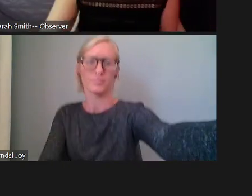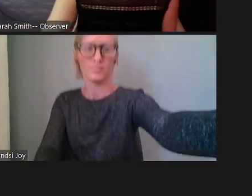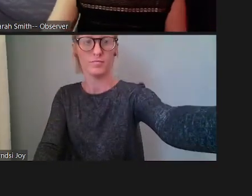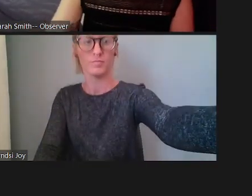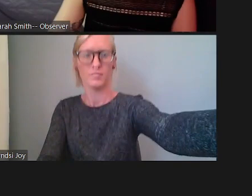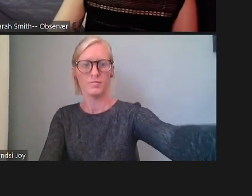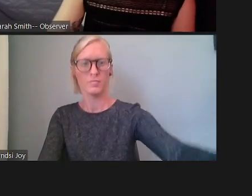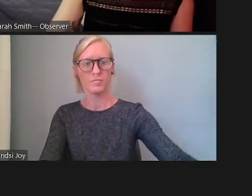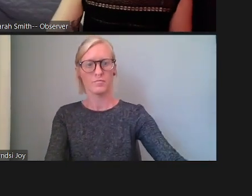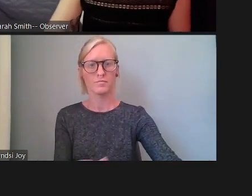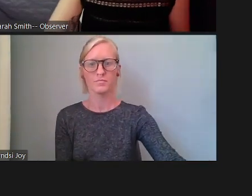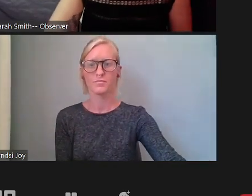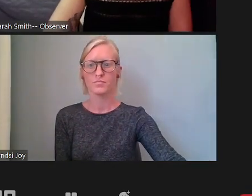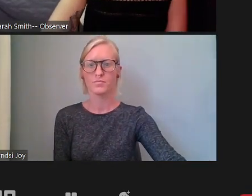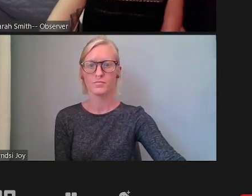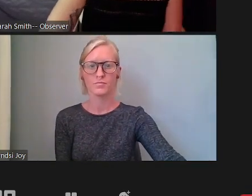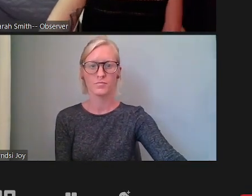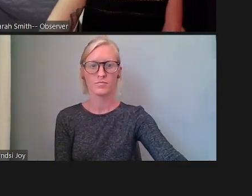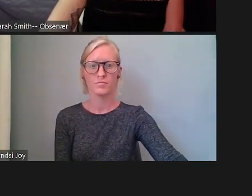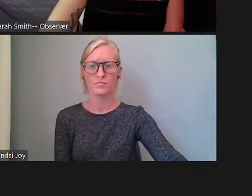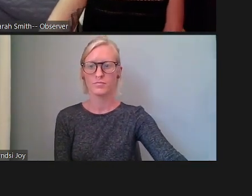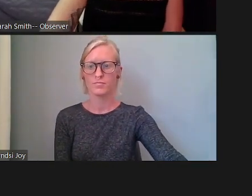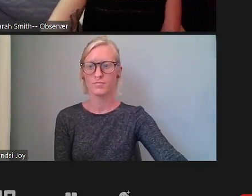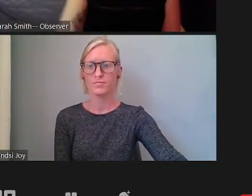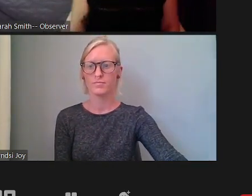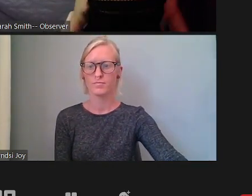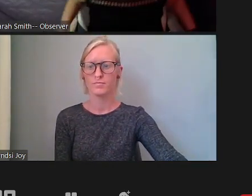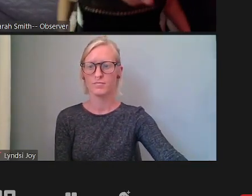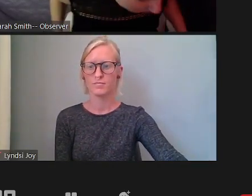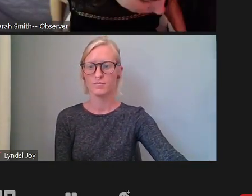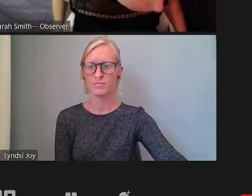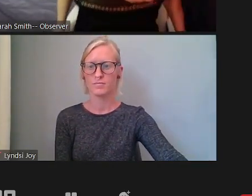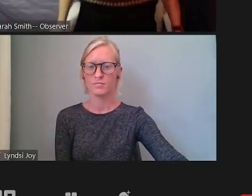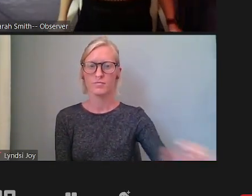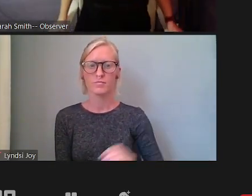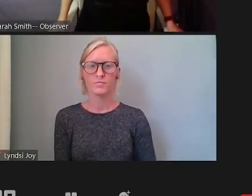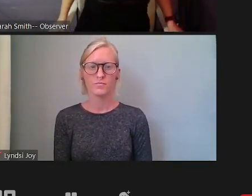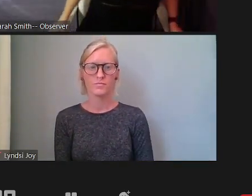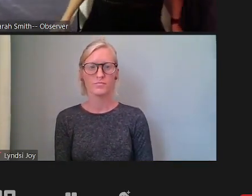Cool. Sweet. All right. I'm going to go ahead and play it.